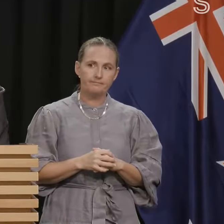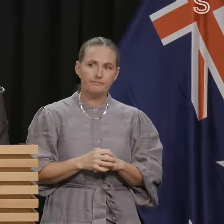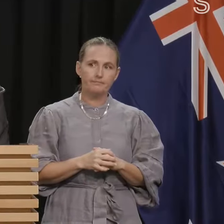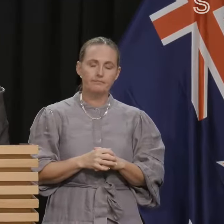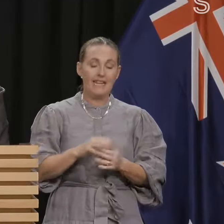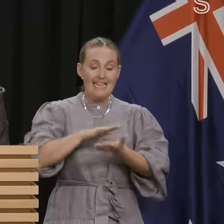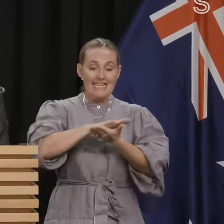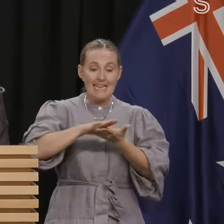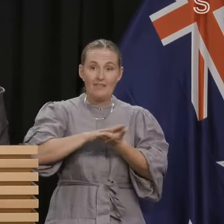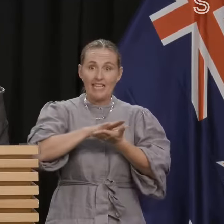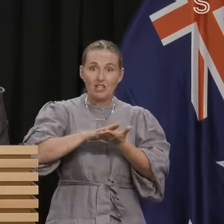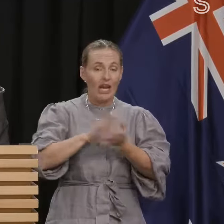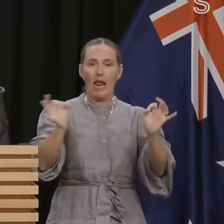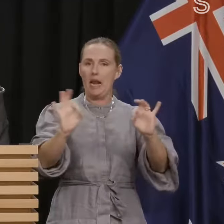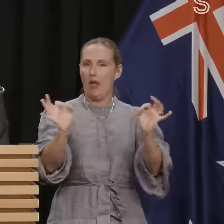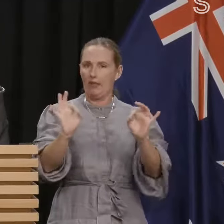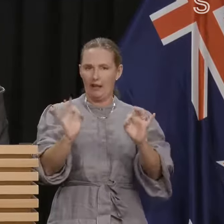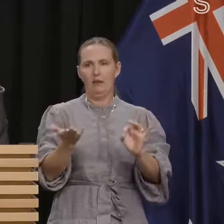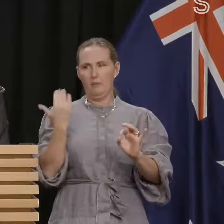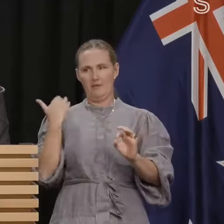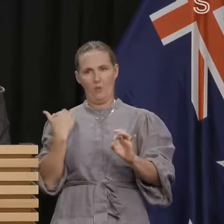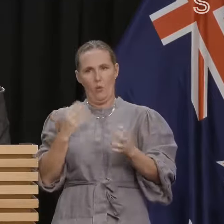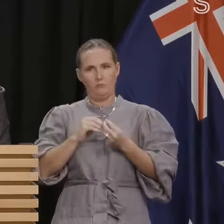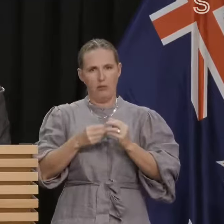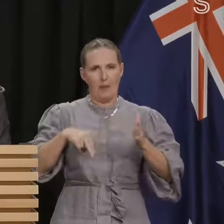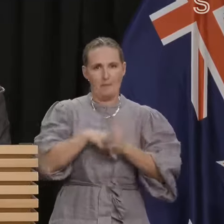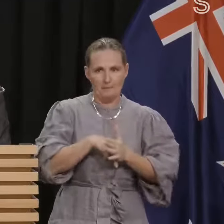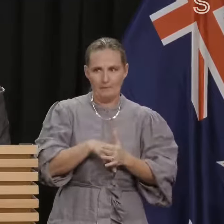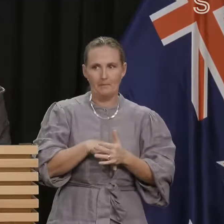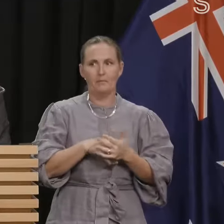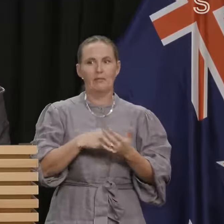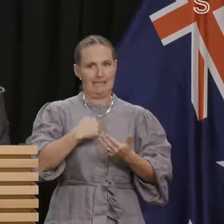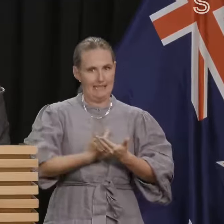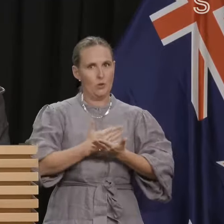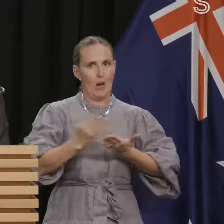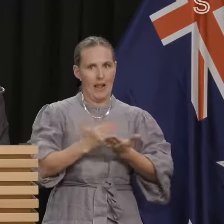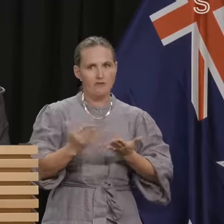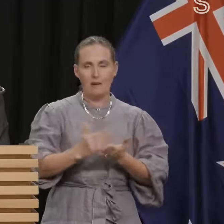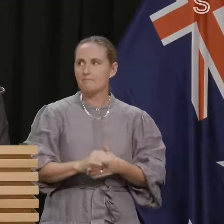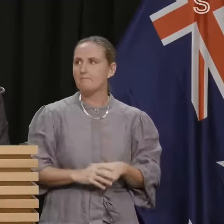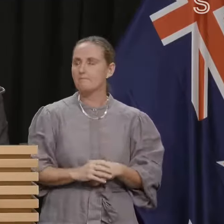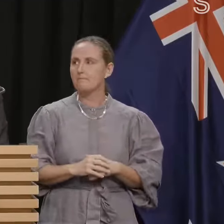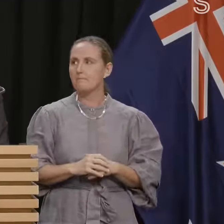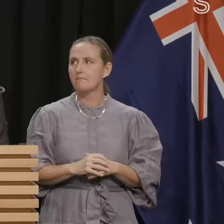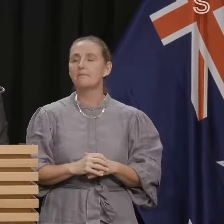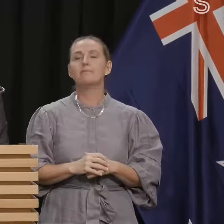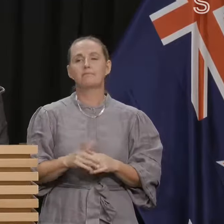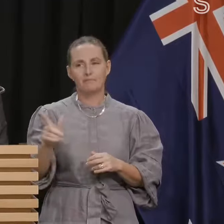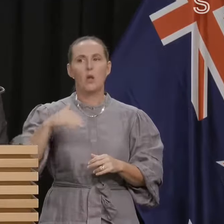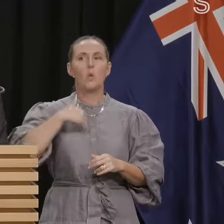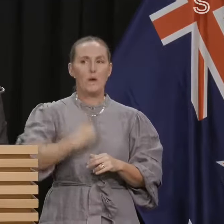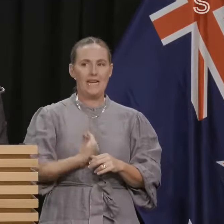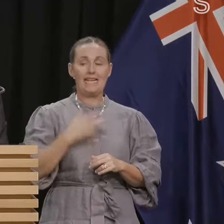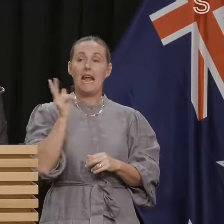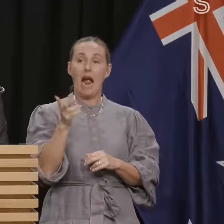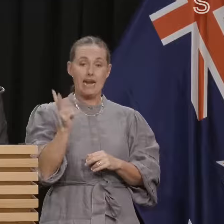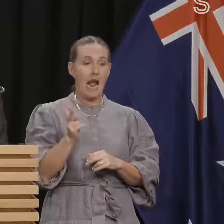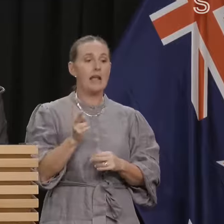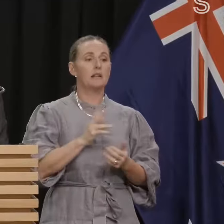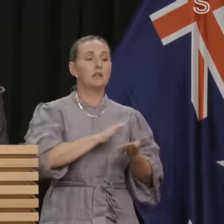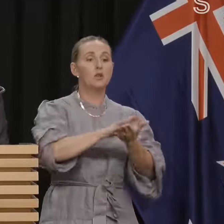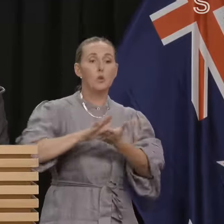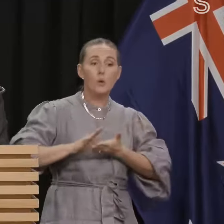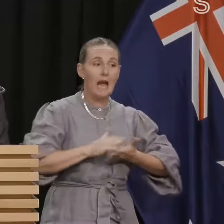really important to get that clear. Yeah, and I also think there's an opportunity again to do some broader consultation with all those